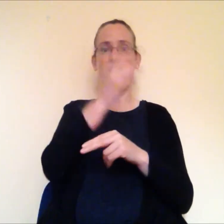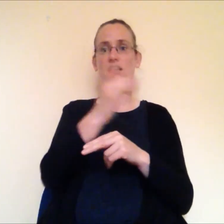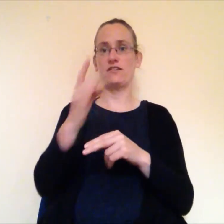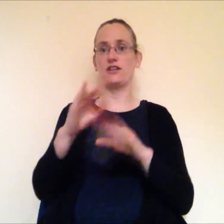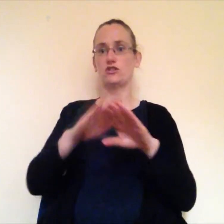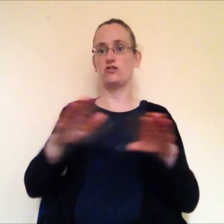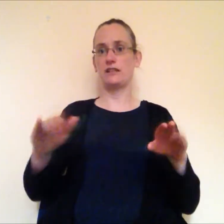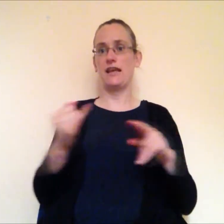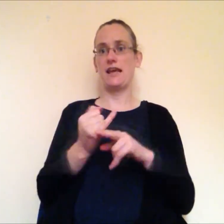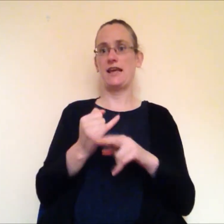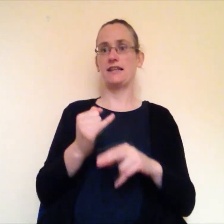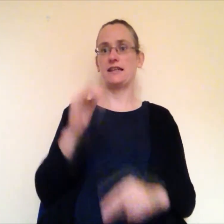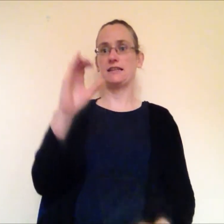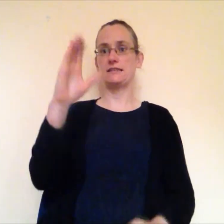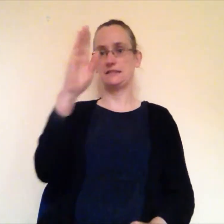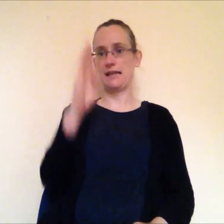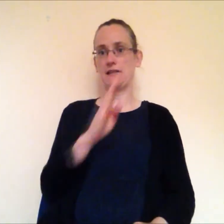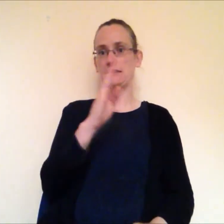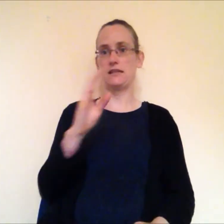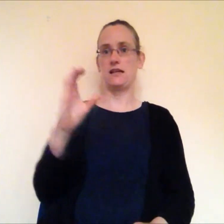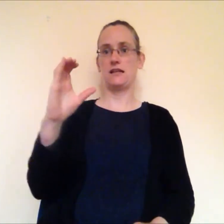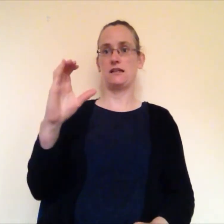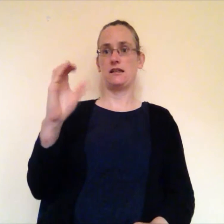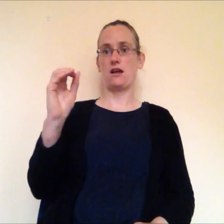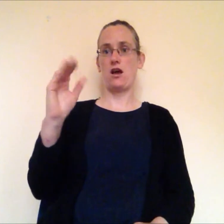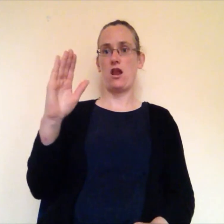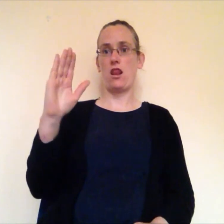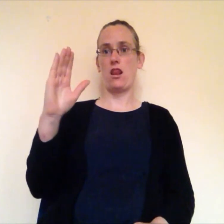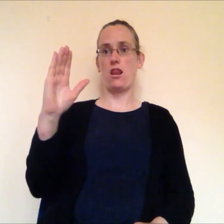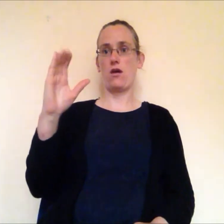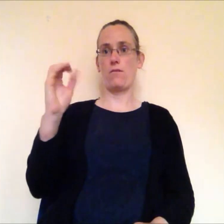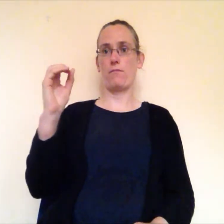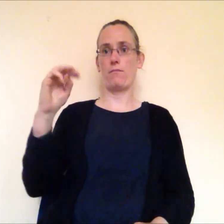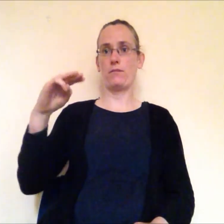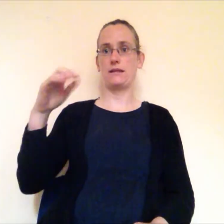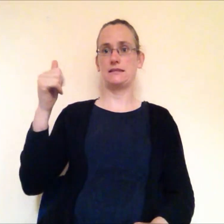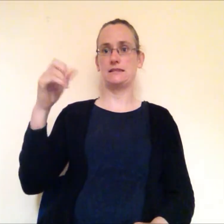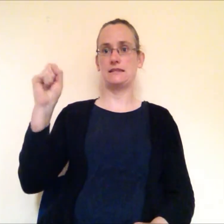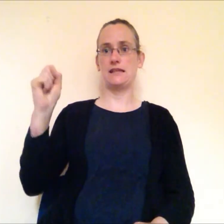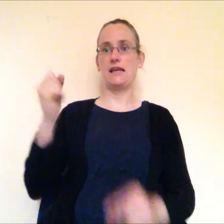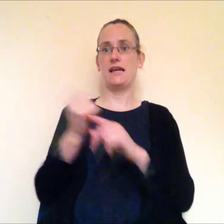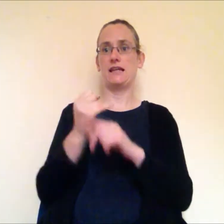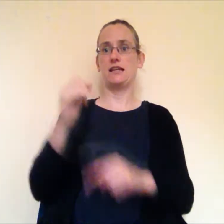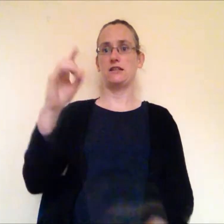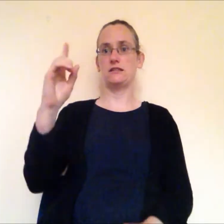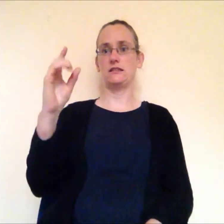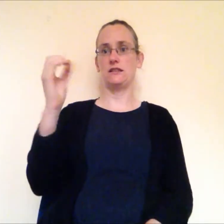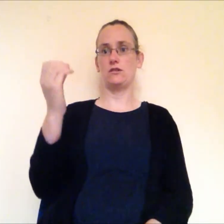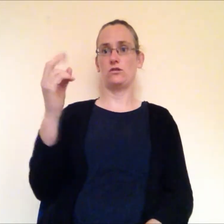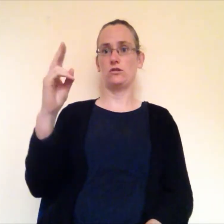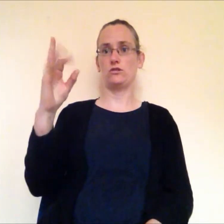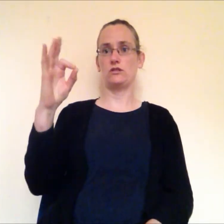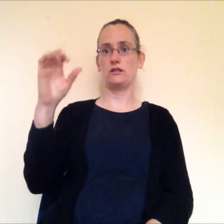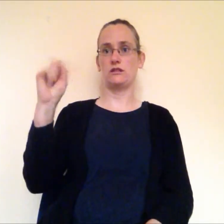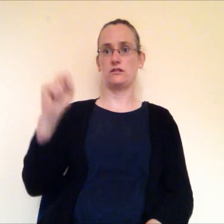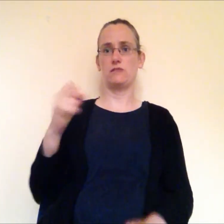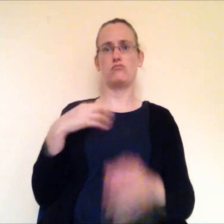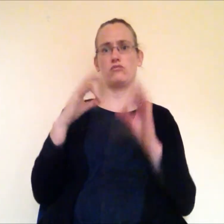Columba's in Douglas. That's great. We've been campaigning for that for a long time, and St. Columba's and Michelle Cashman there has been fantastic in really working hard to make that